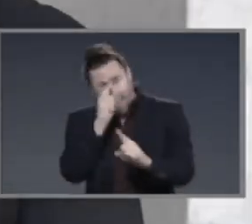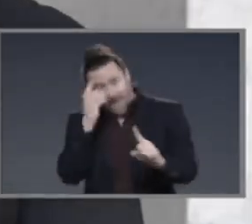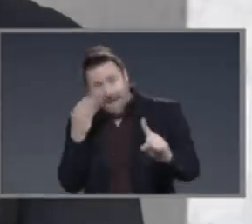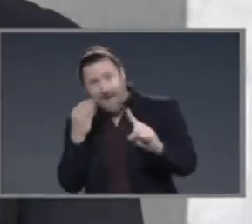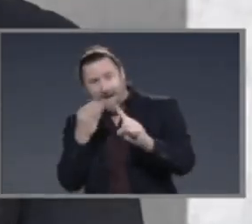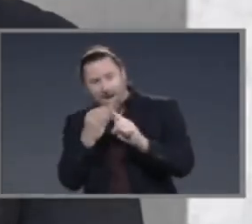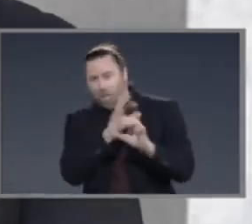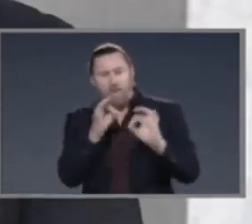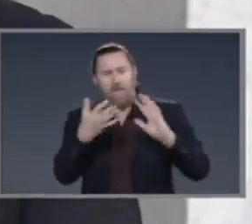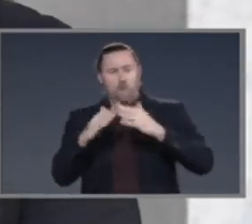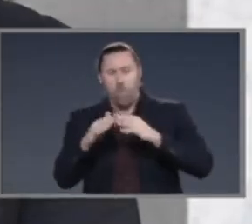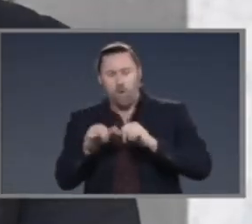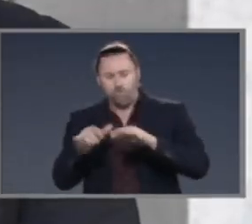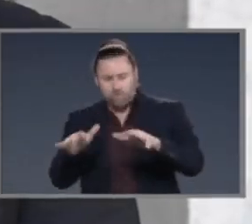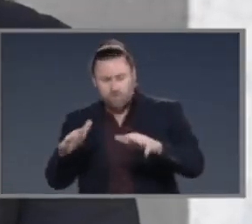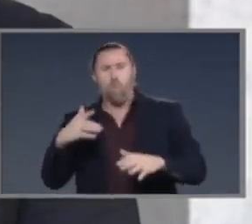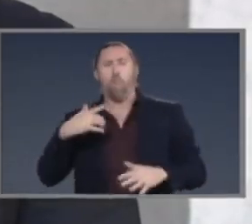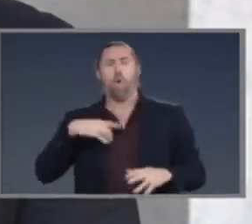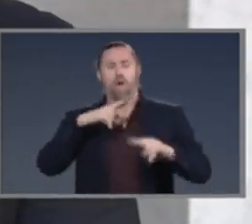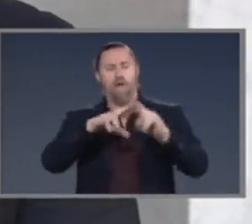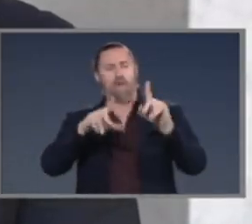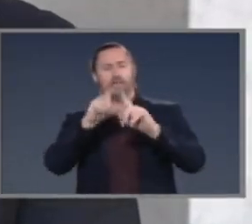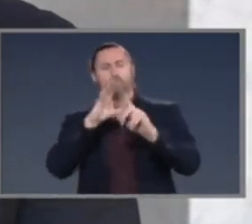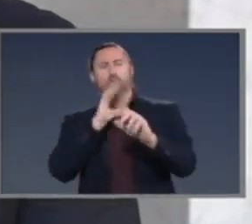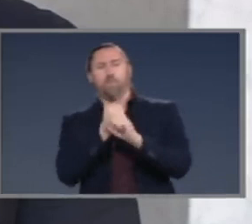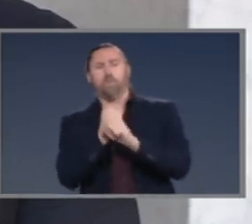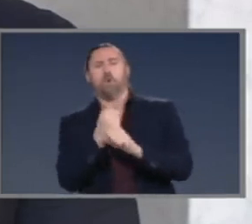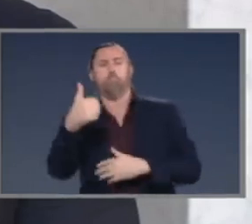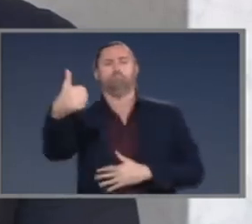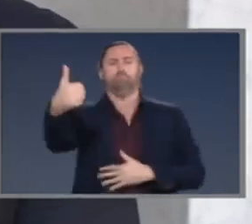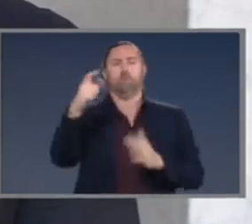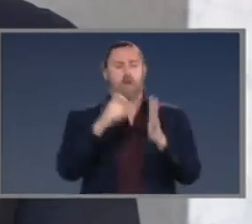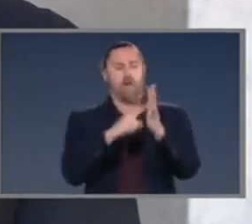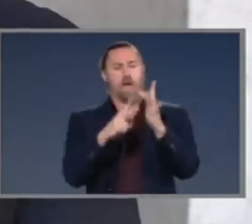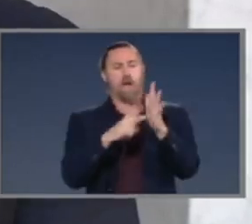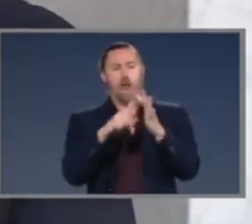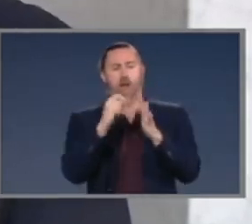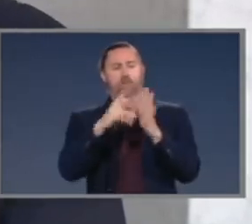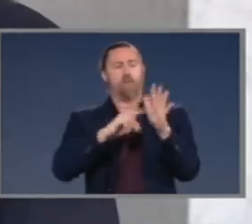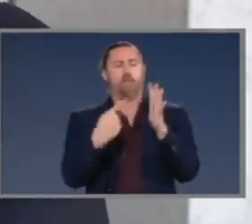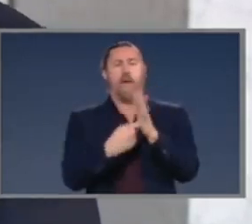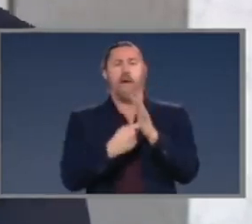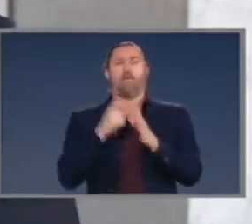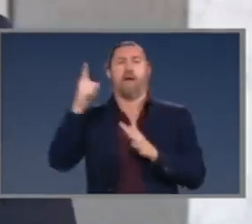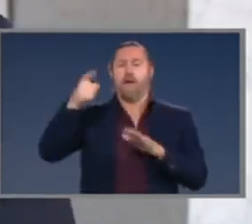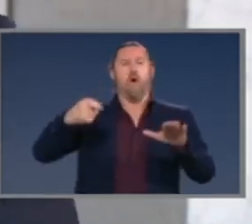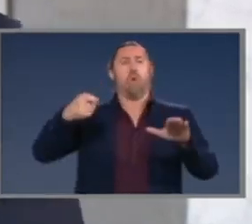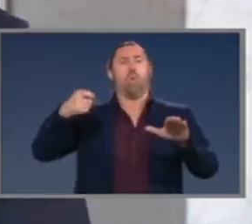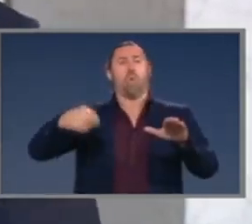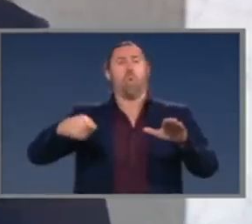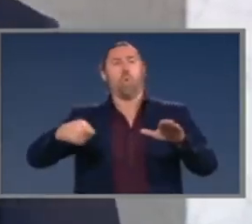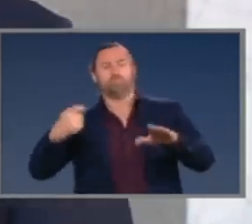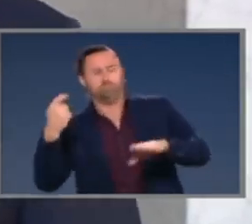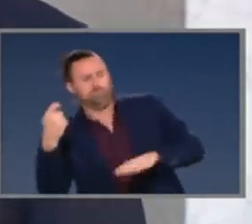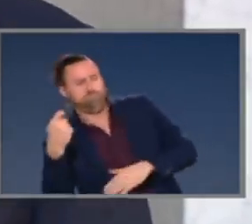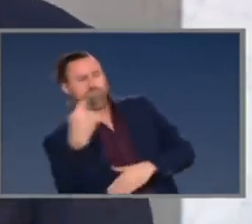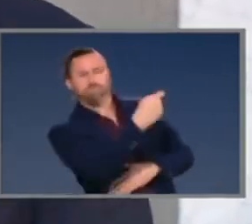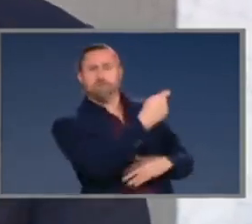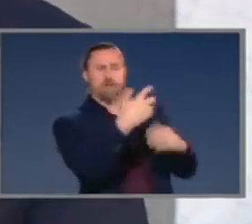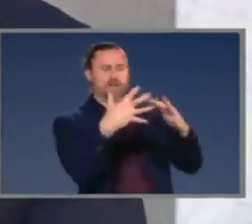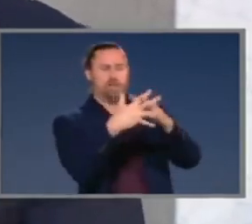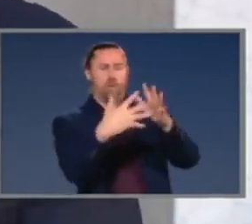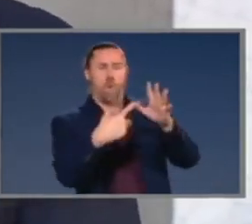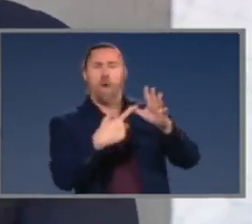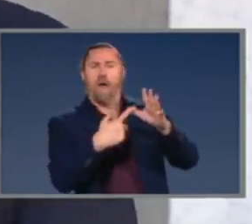he does think he can read the High Court's mind. This is from an earlier press conference where he was predicting that WA would lose. Well, let